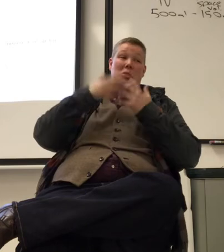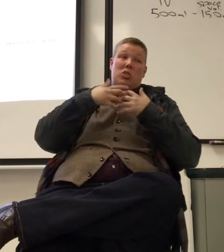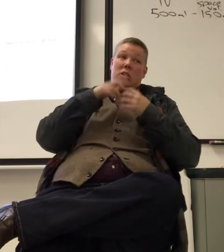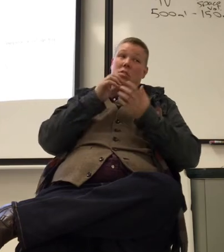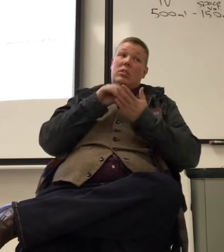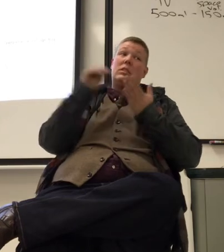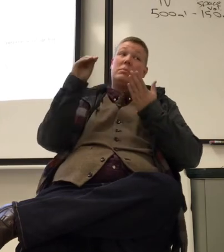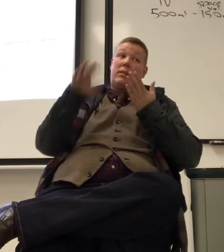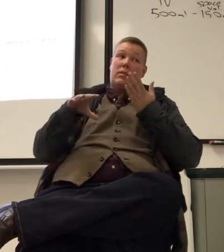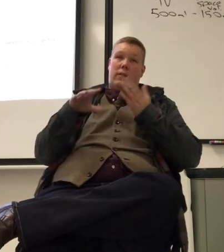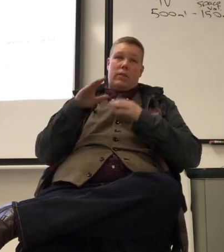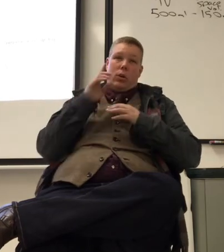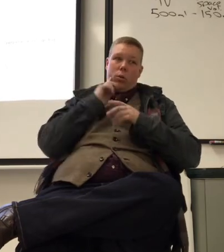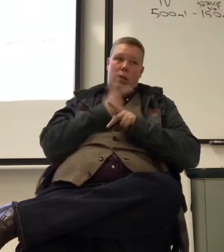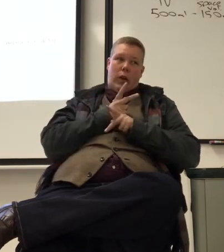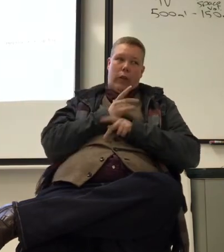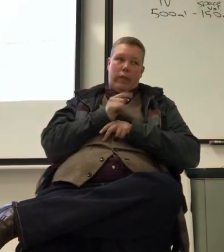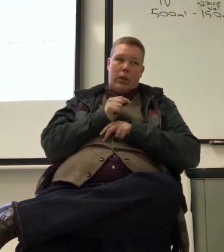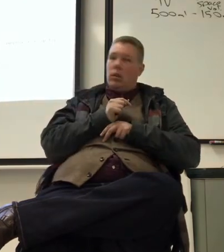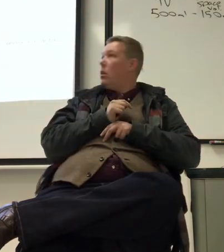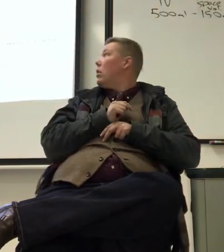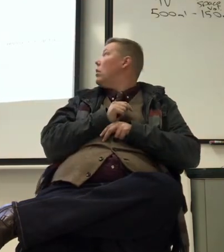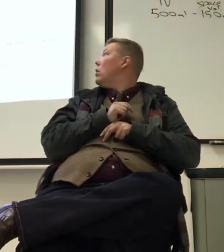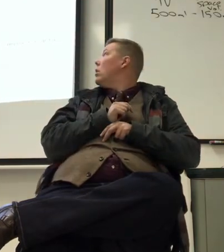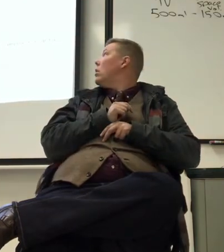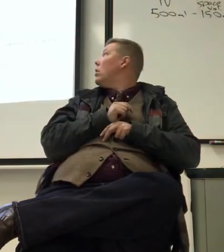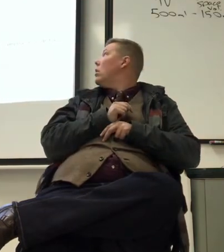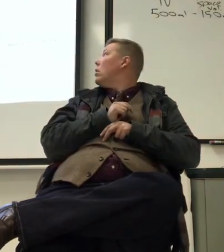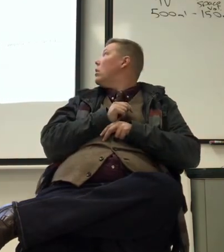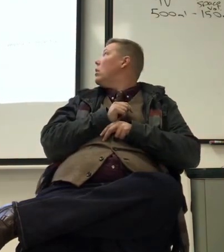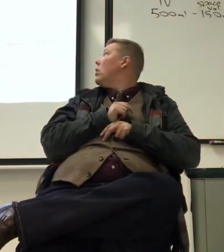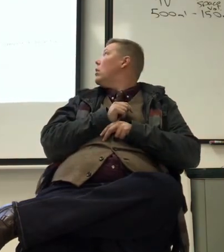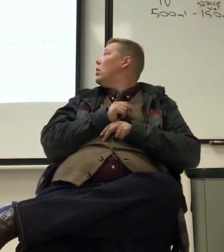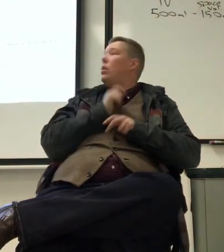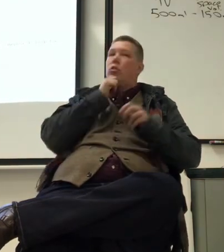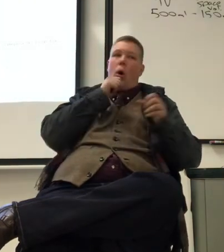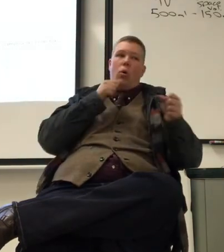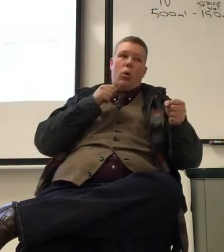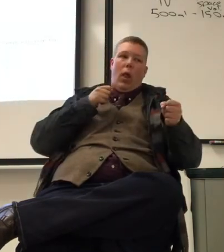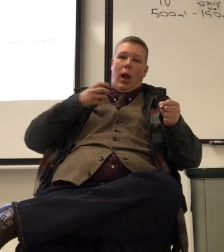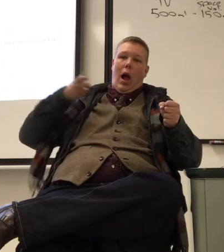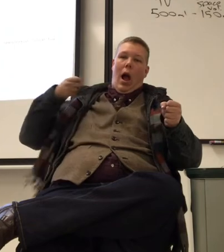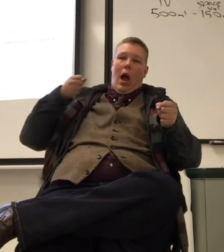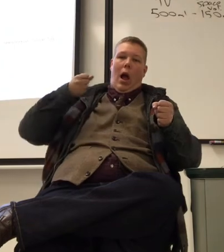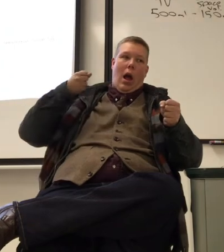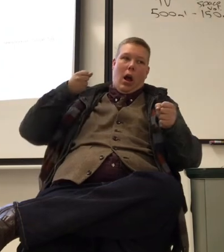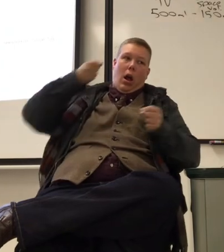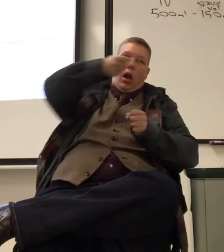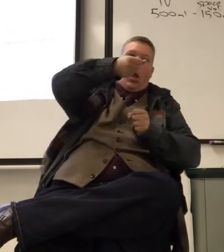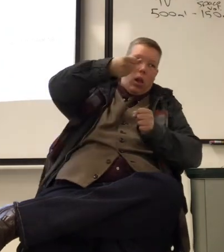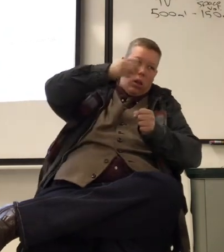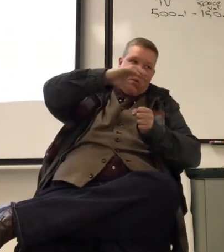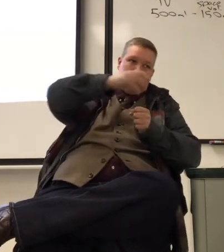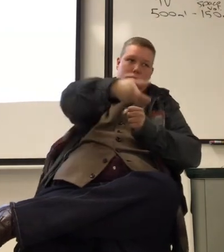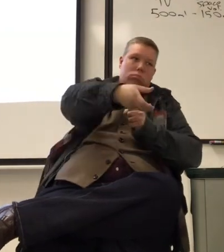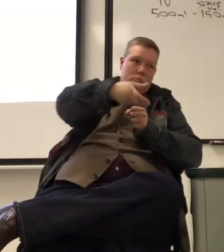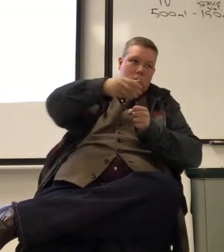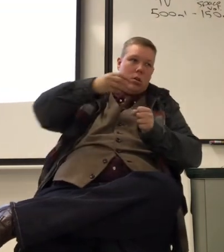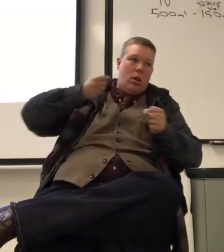care of it. Don't be like putting one hand here and then one hand on the plunger, because then you're going to generate all kinds of